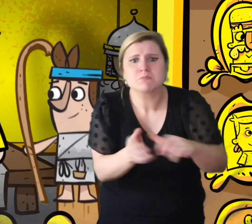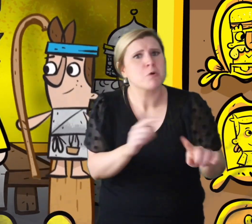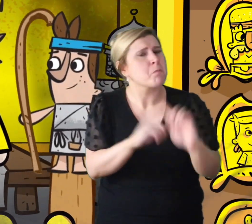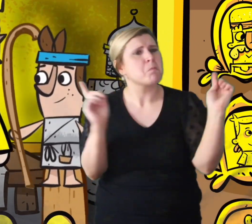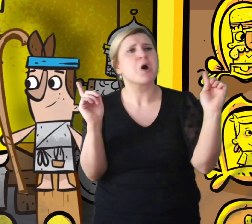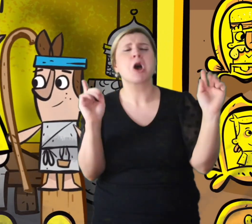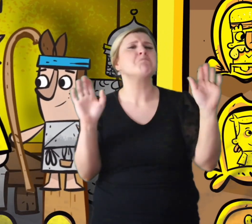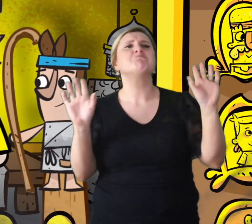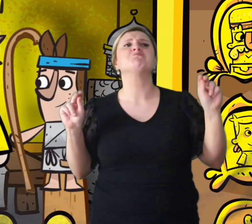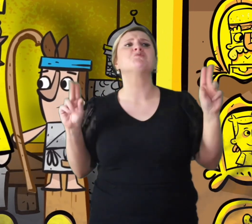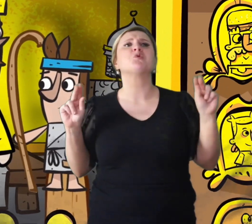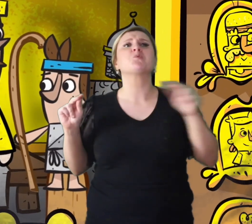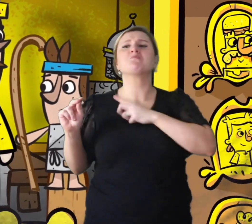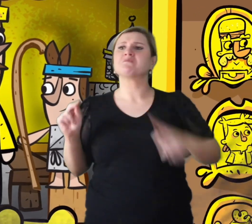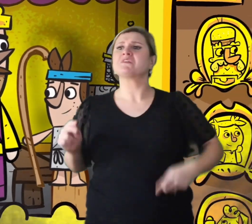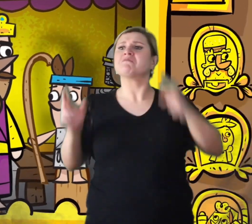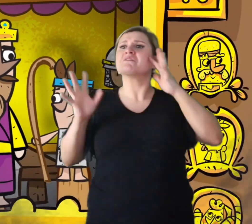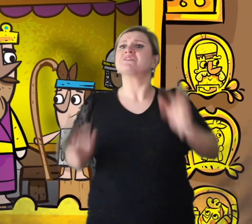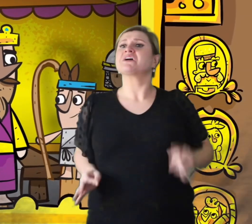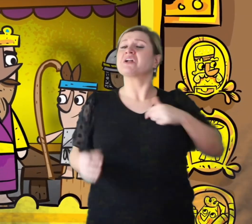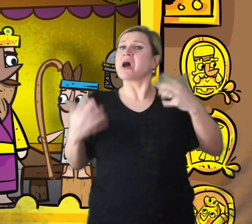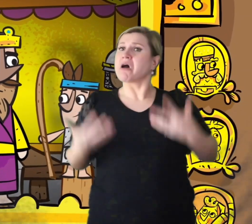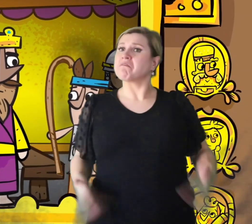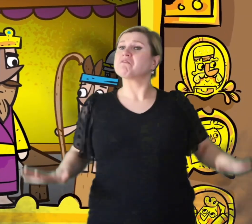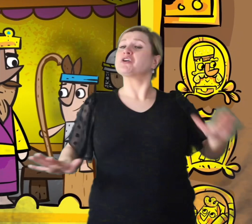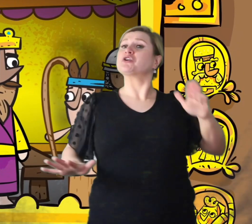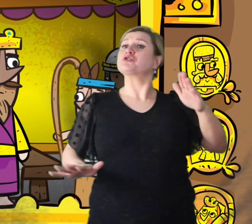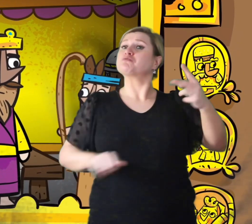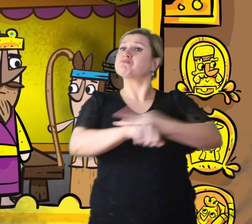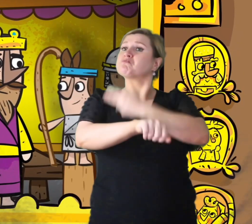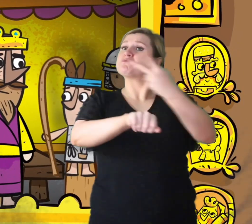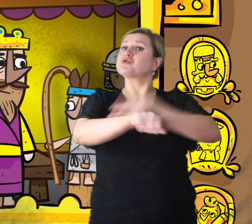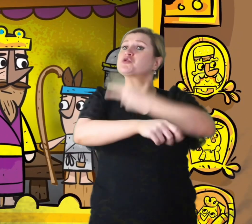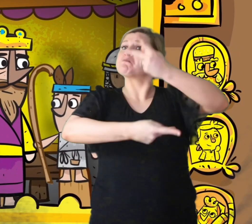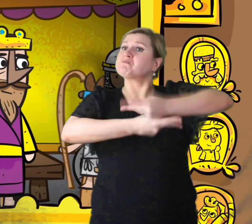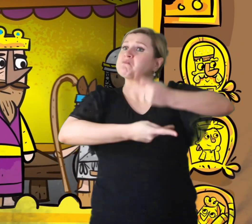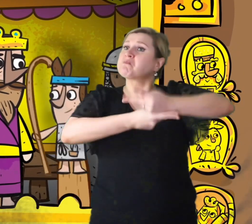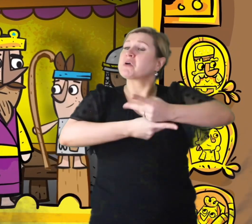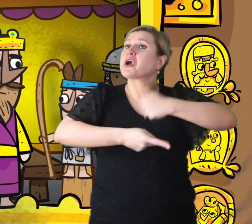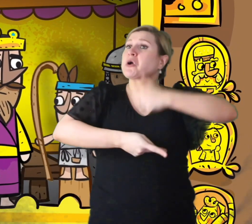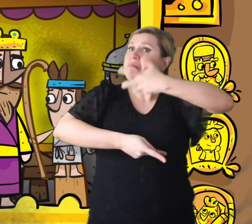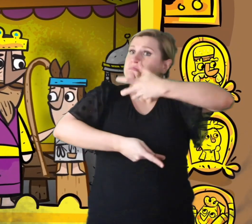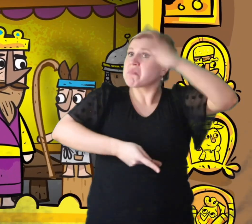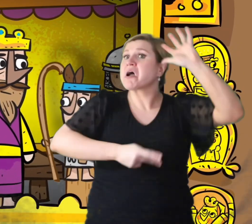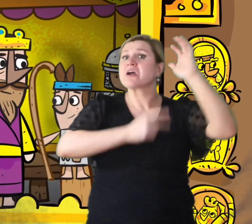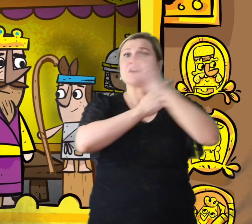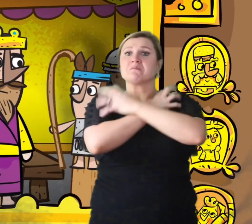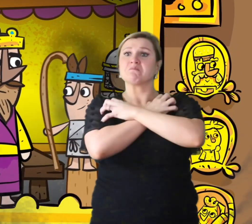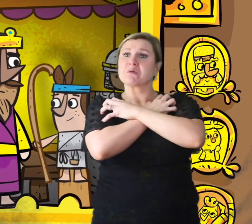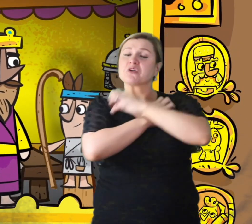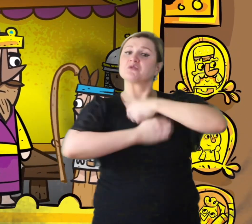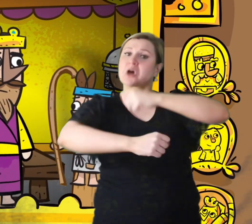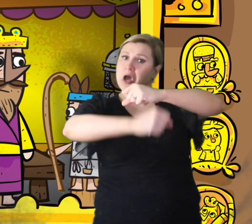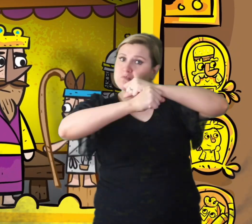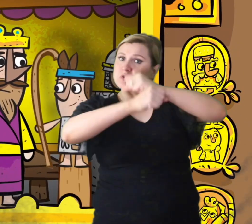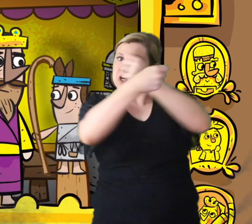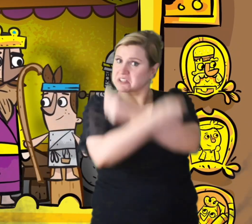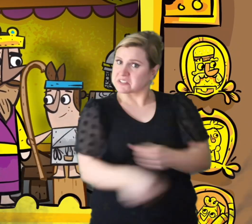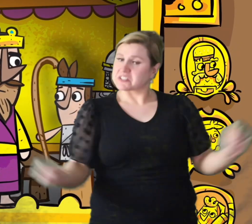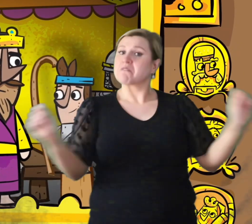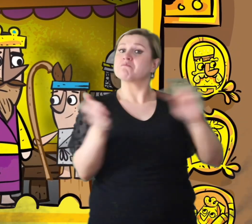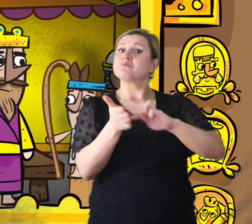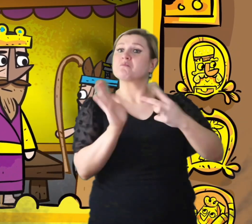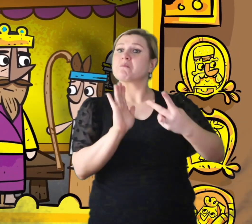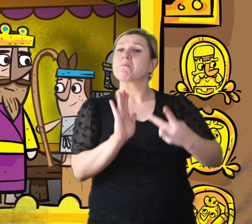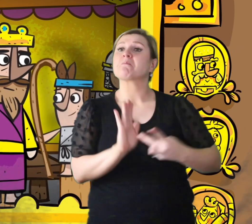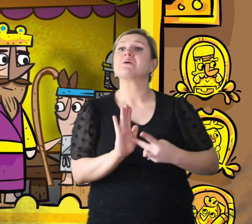lions and bears. Then David declared, "The Lord who rescued me from the claws of the lion and bear will rescue me from